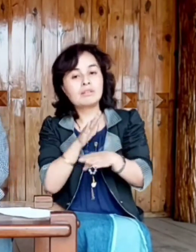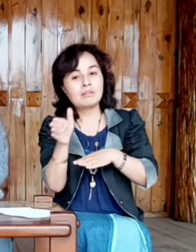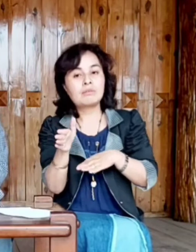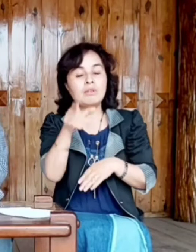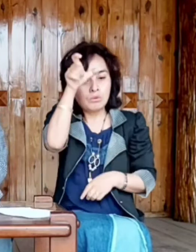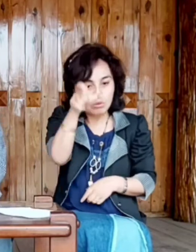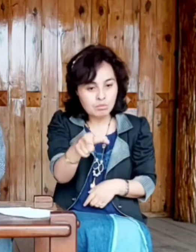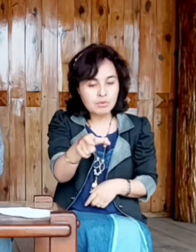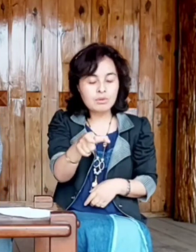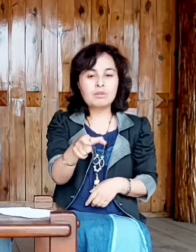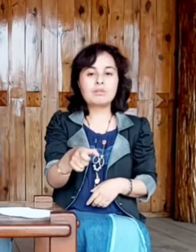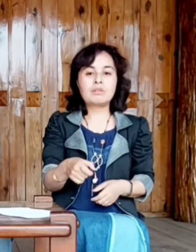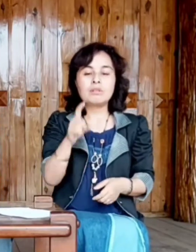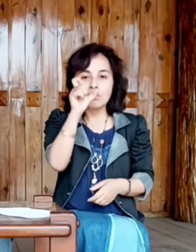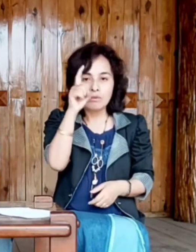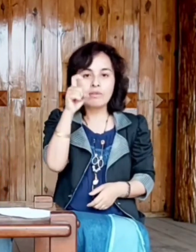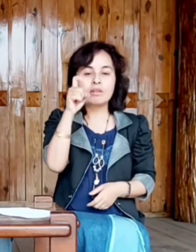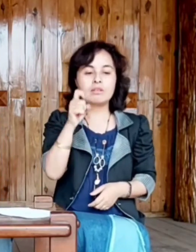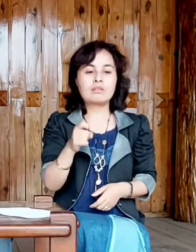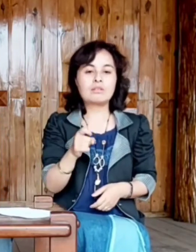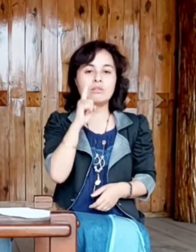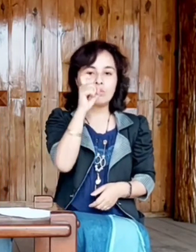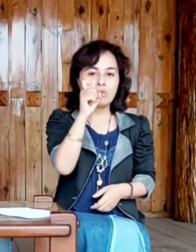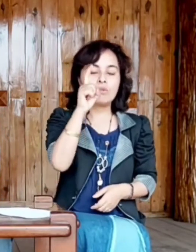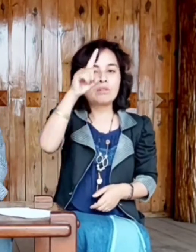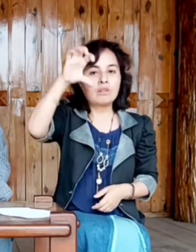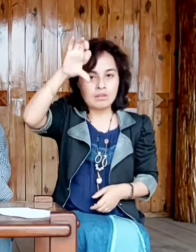human coronavirus Covid-19